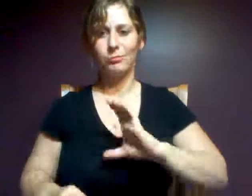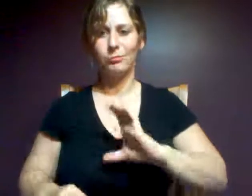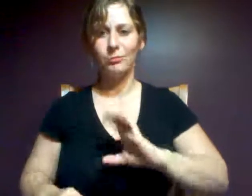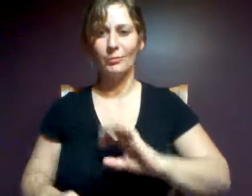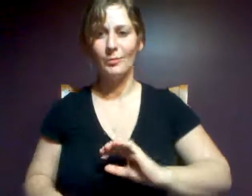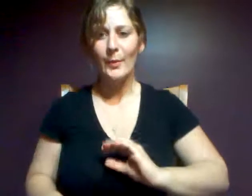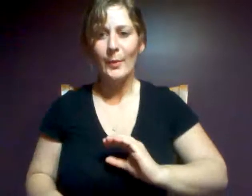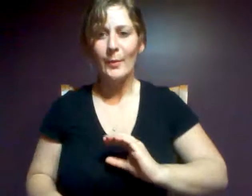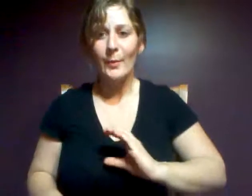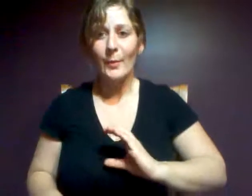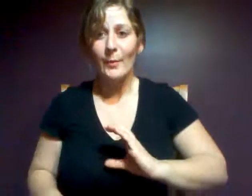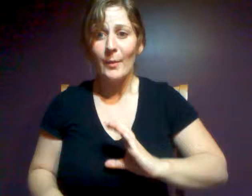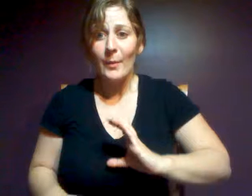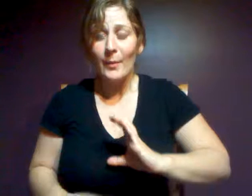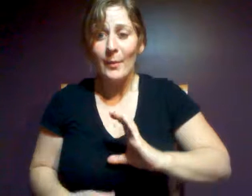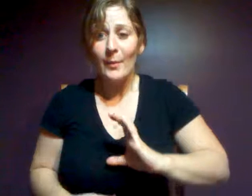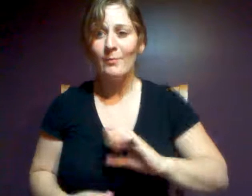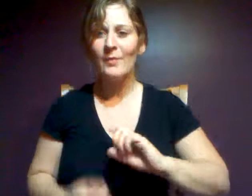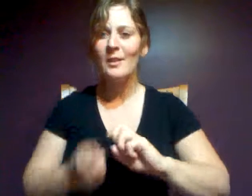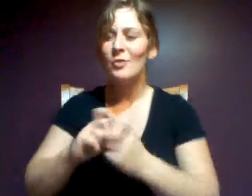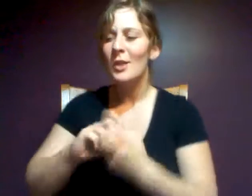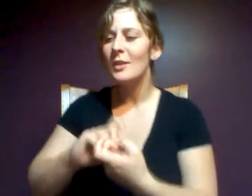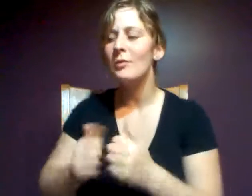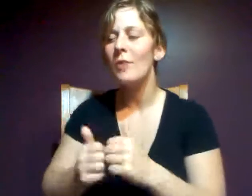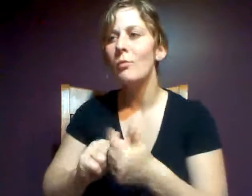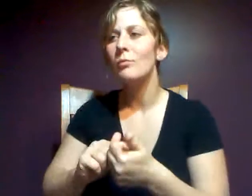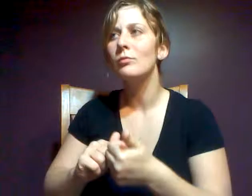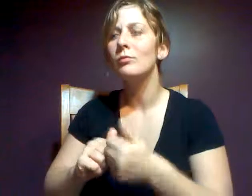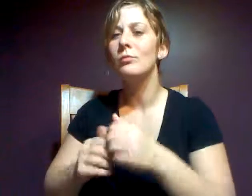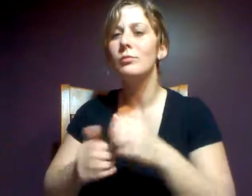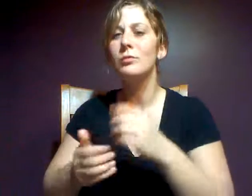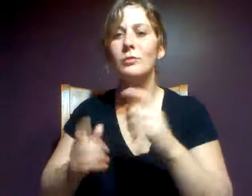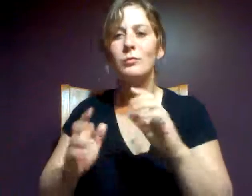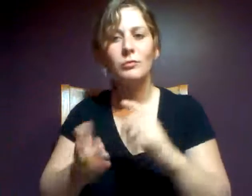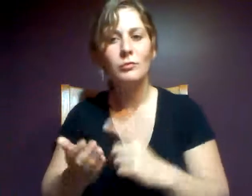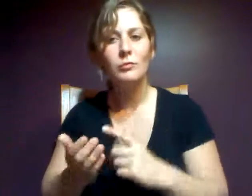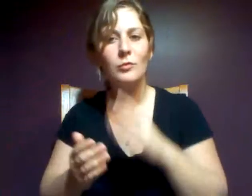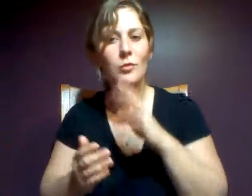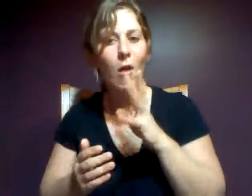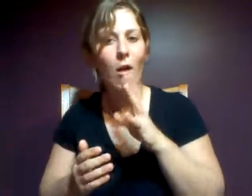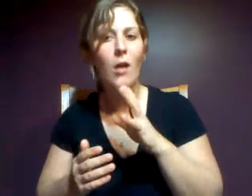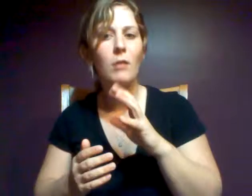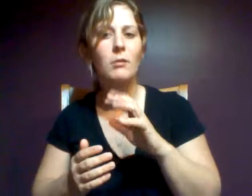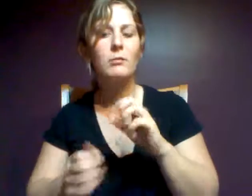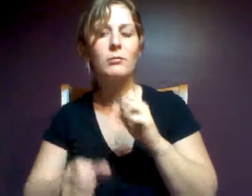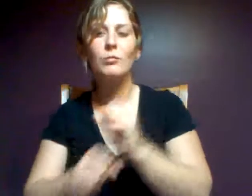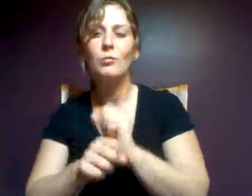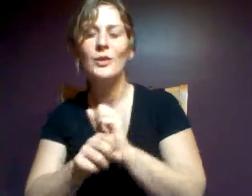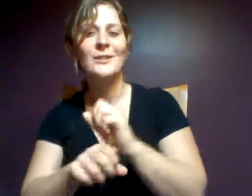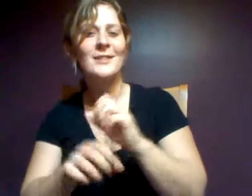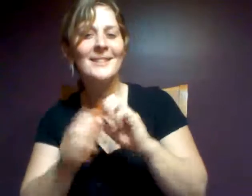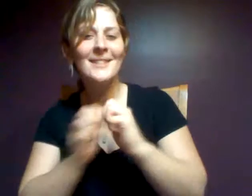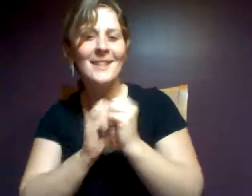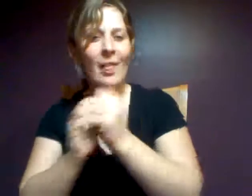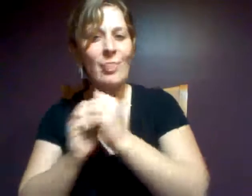way we talk and compare ourselves to other people. And let's work together as communities, from grassroots to